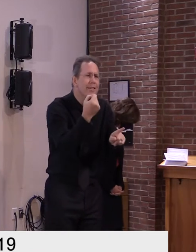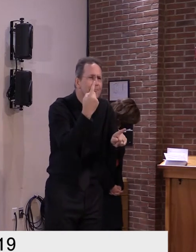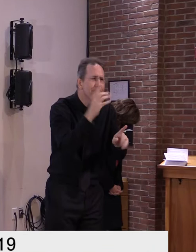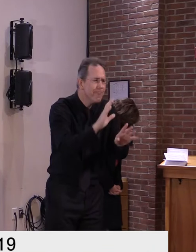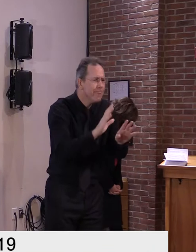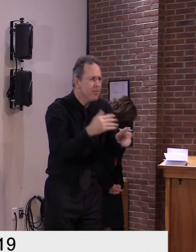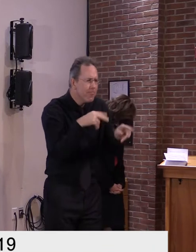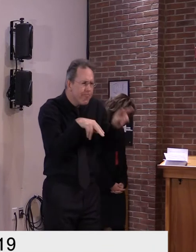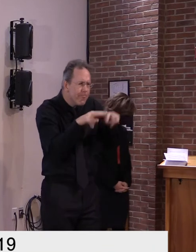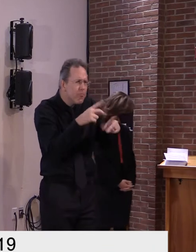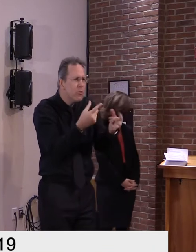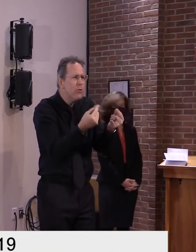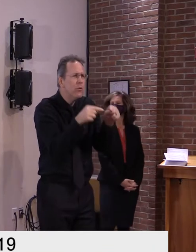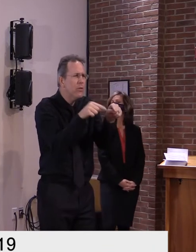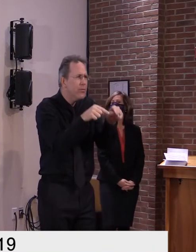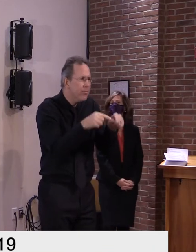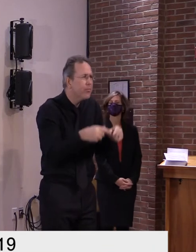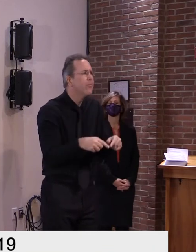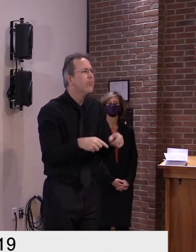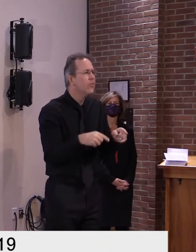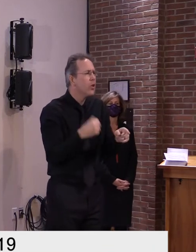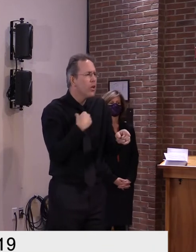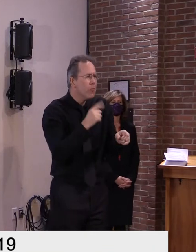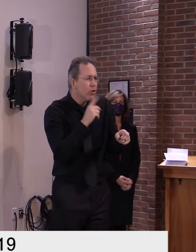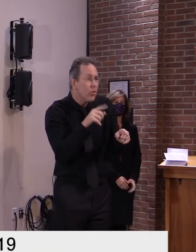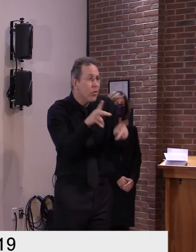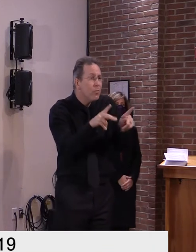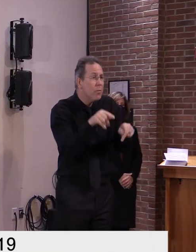make sure that people are adhering to